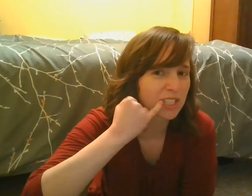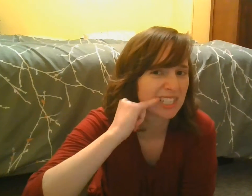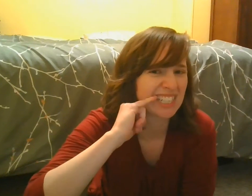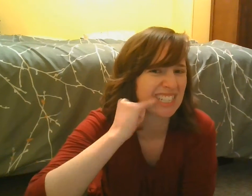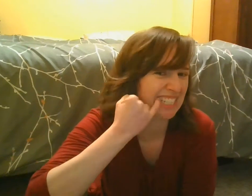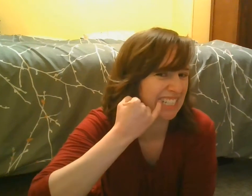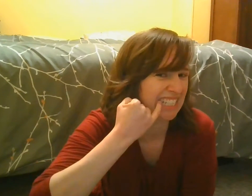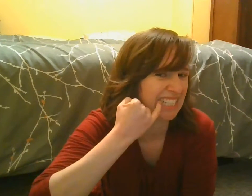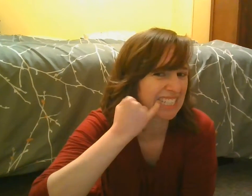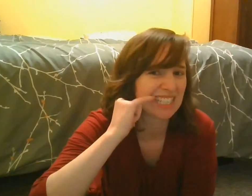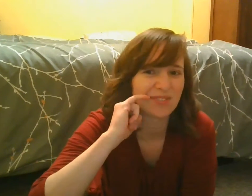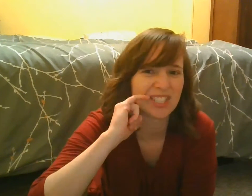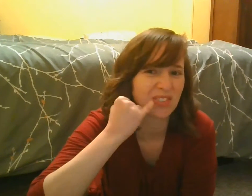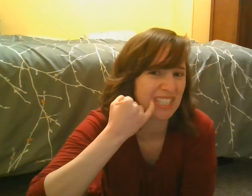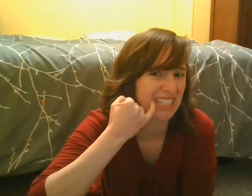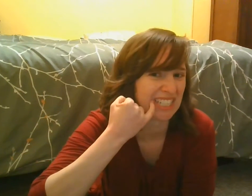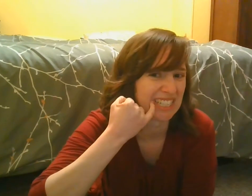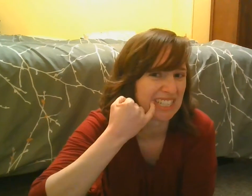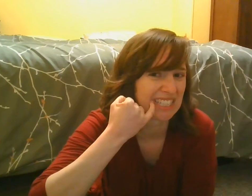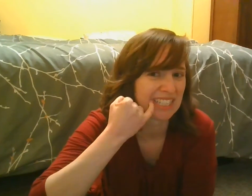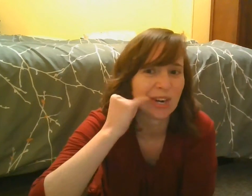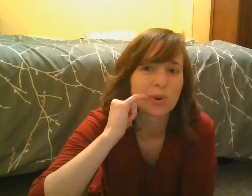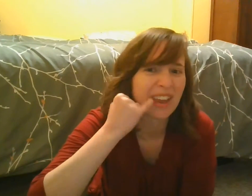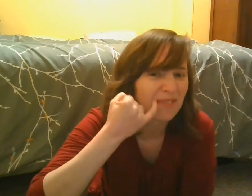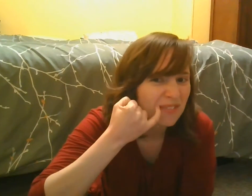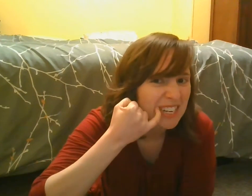like jealous. Feeling really jealous. Or envy.